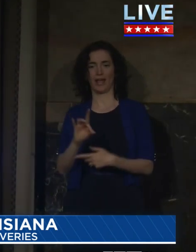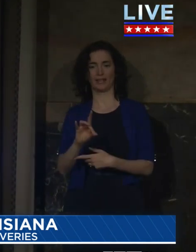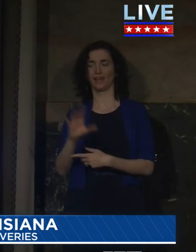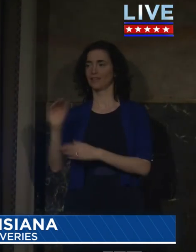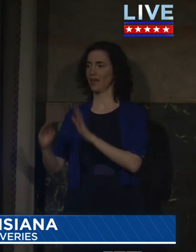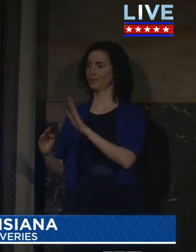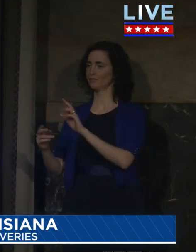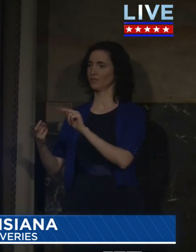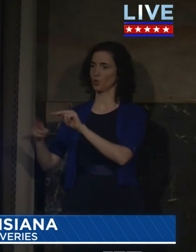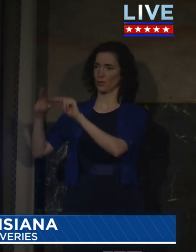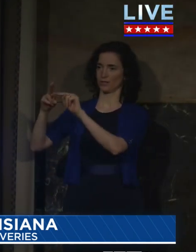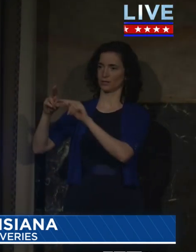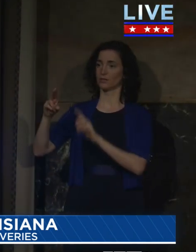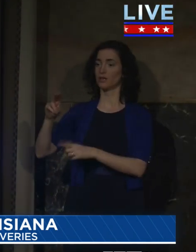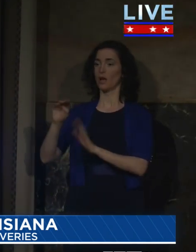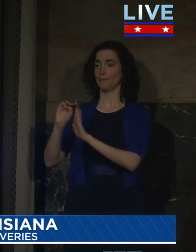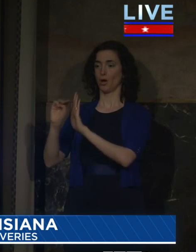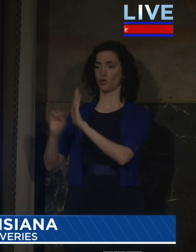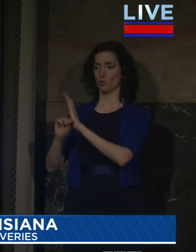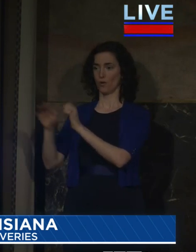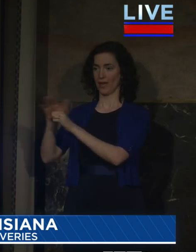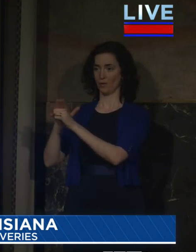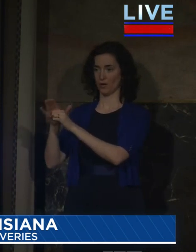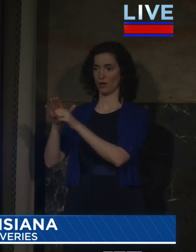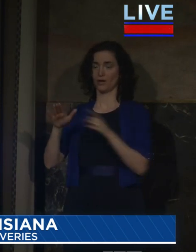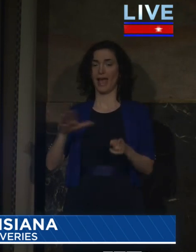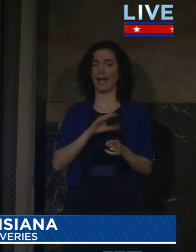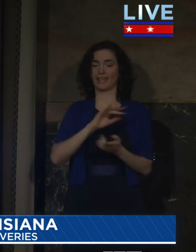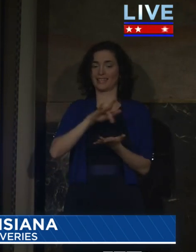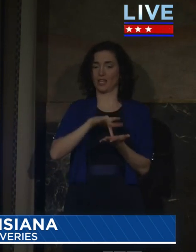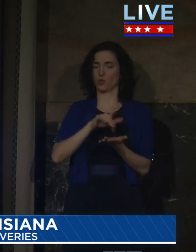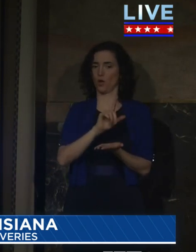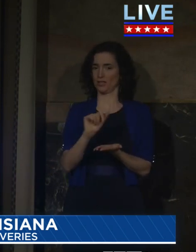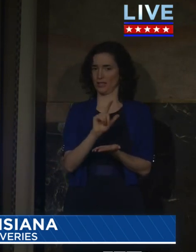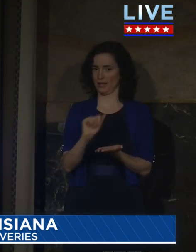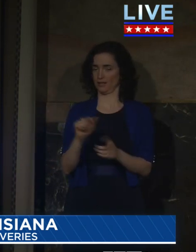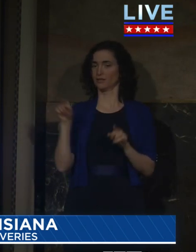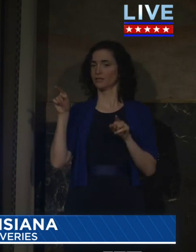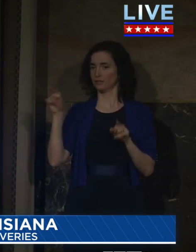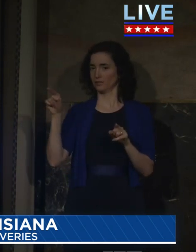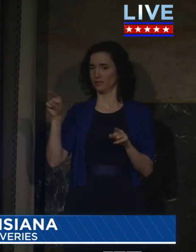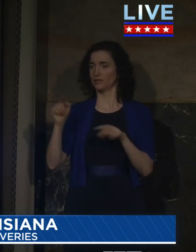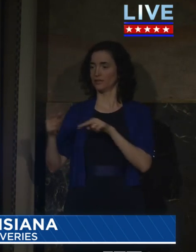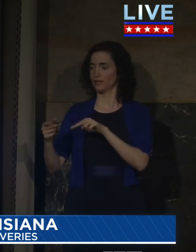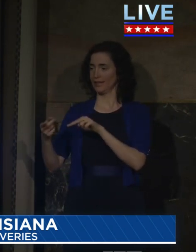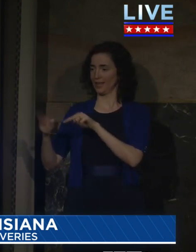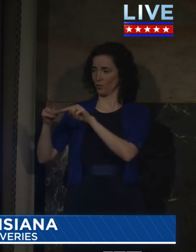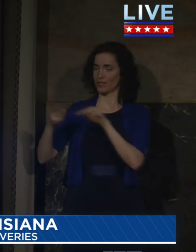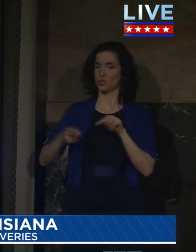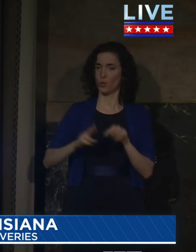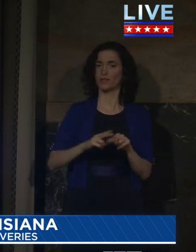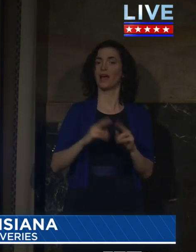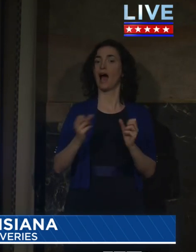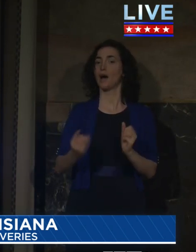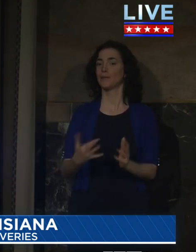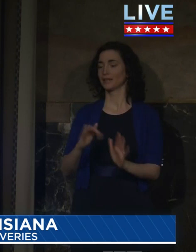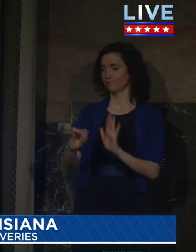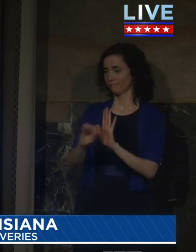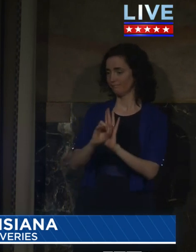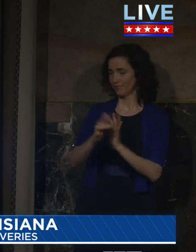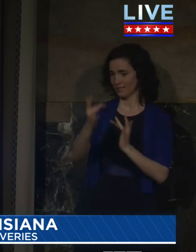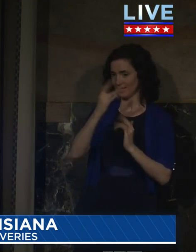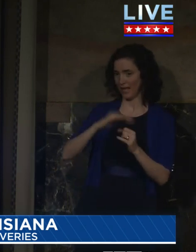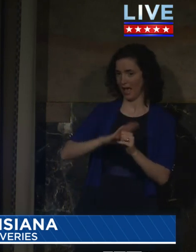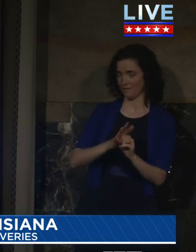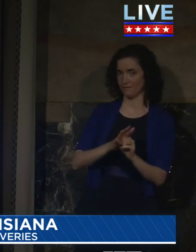and the Monroe area, where we saw an increase in cases, just looking at actual cases reported and the epidemic